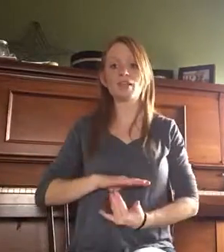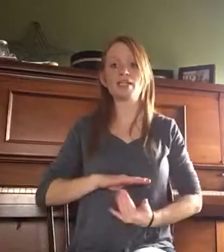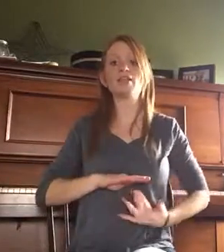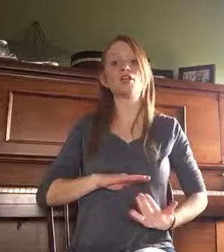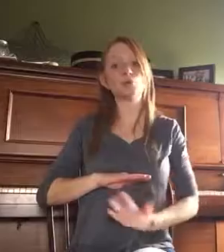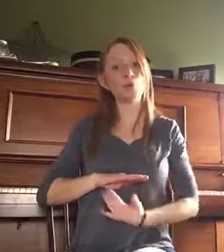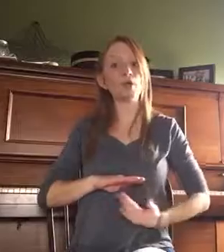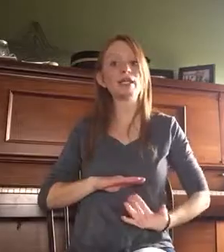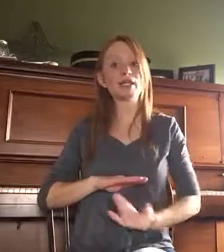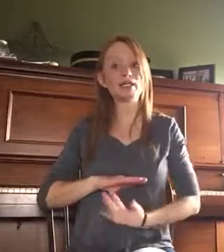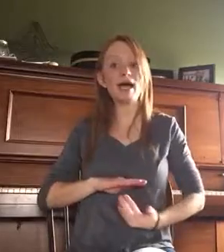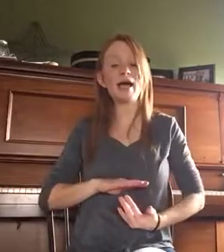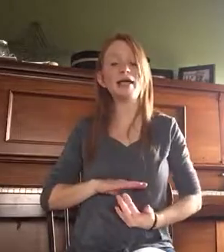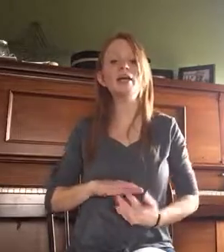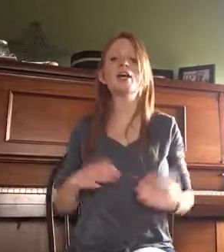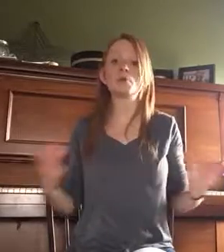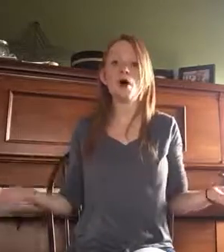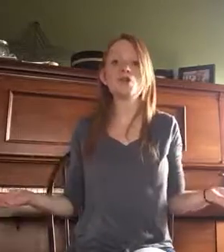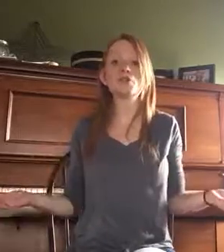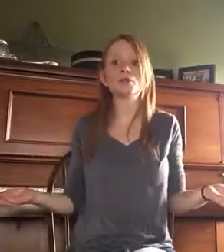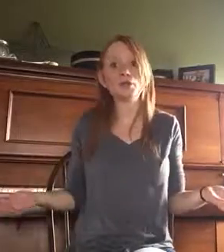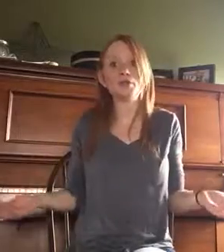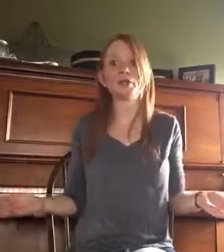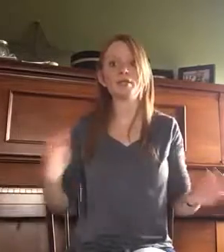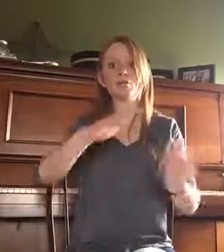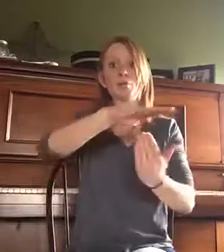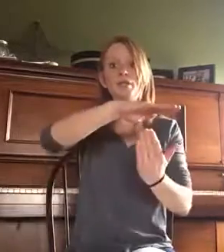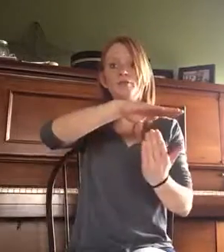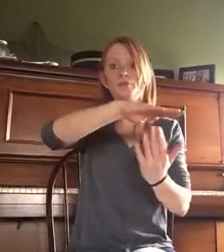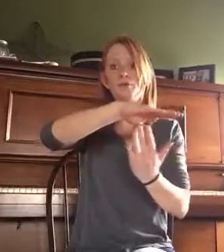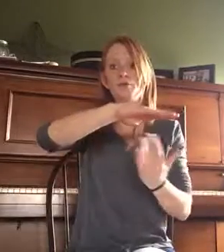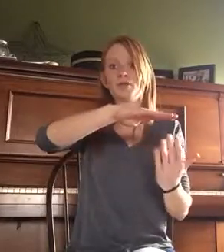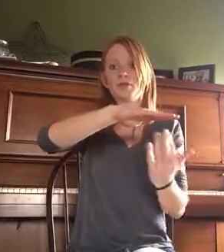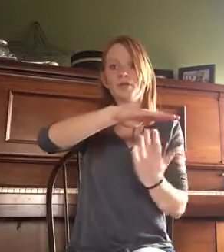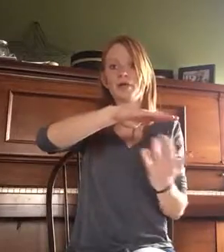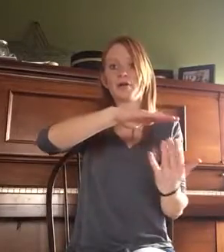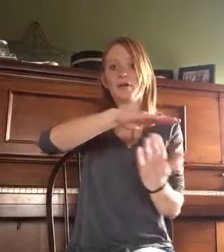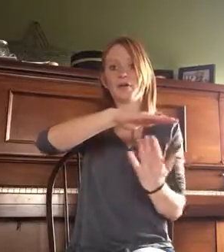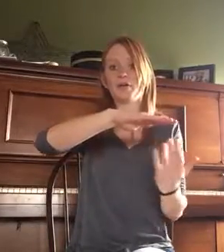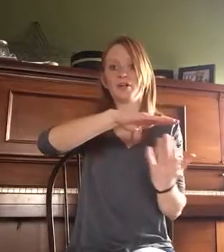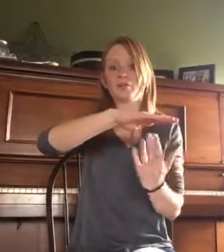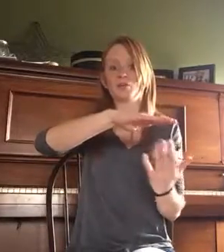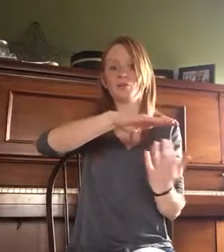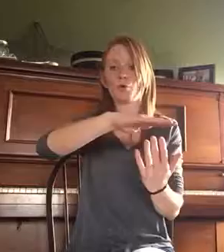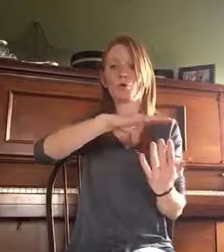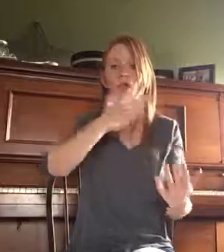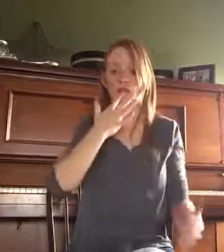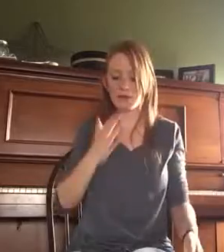the idea that you're boiling inside, but also literally boiling food would be out here, to boil.